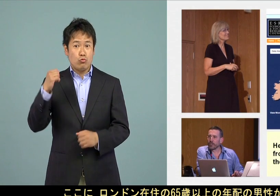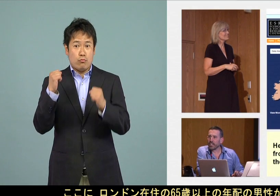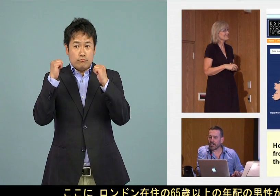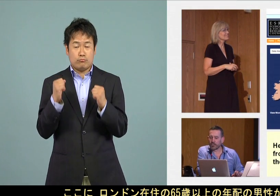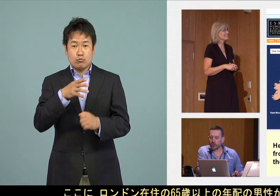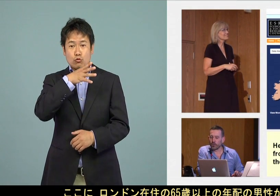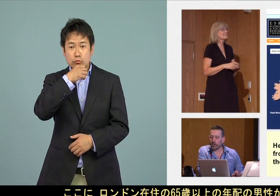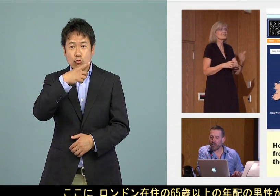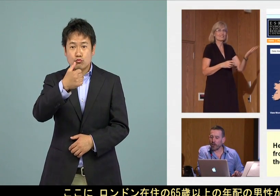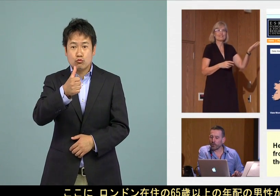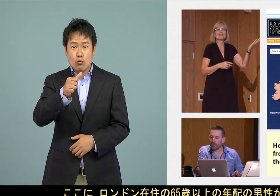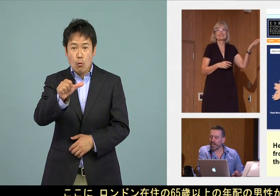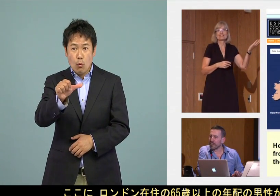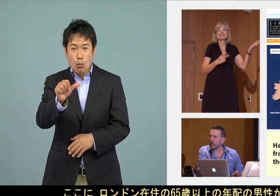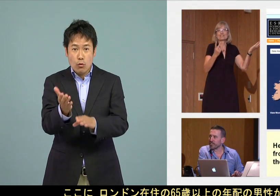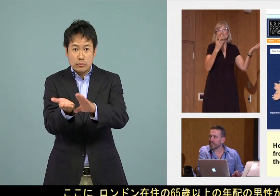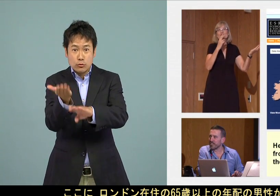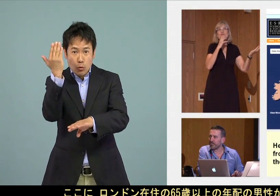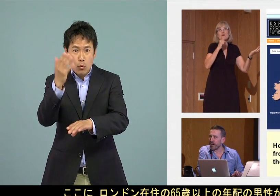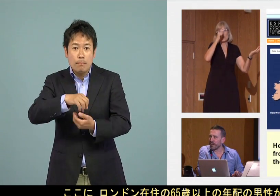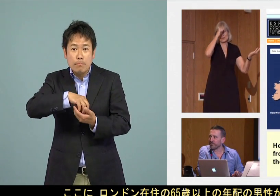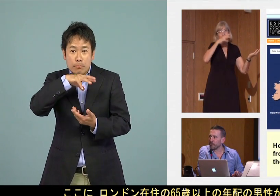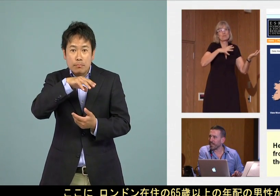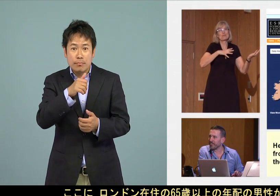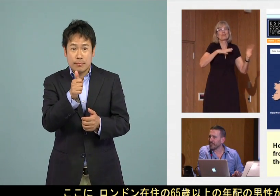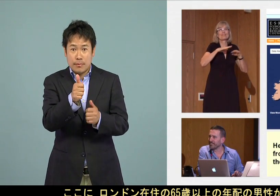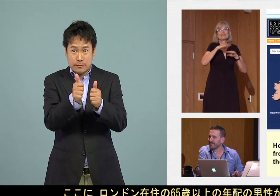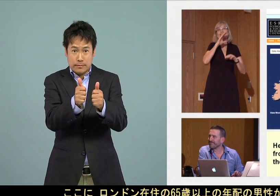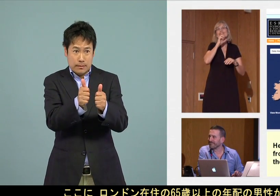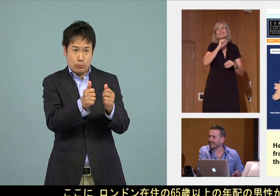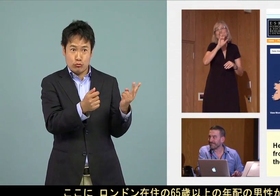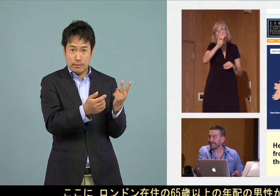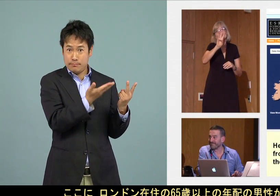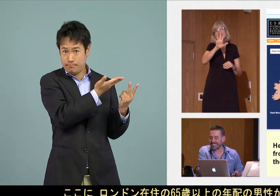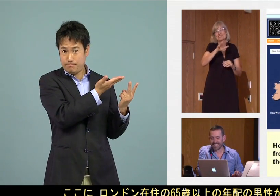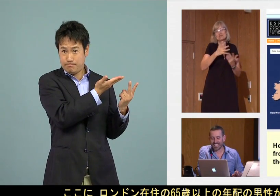Okay, so here are 2 older men over 65 from London,